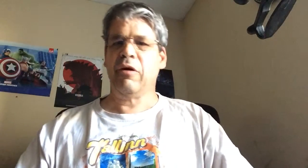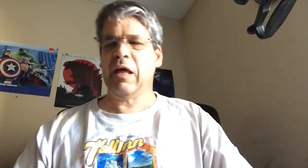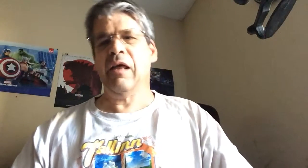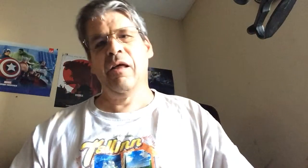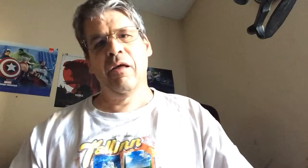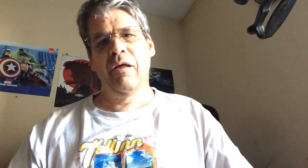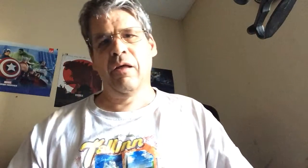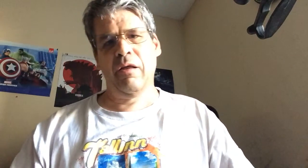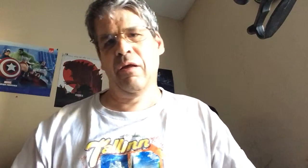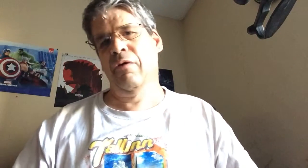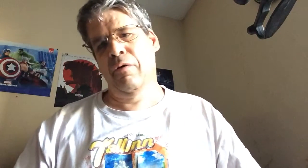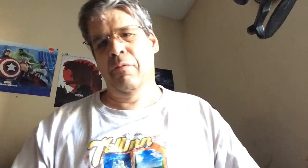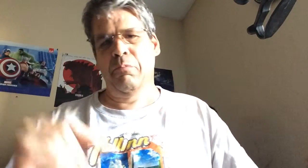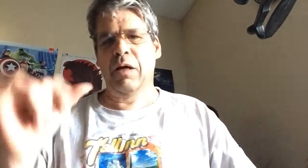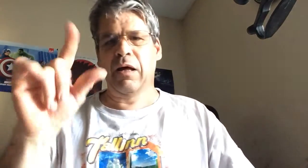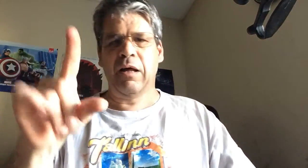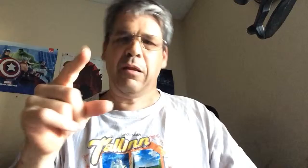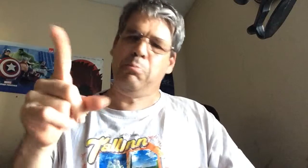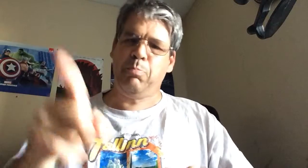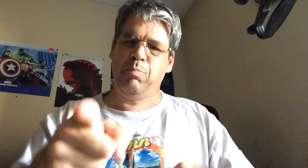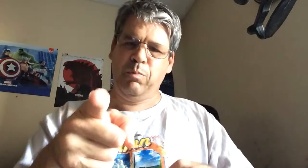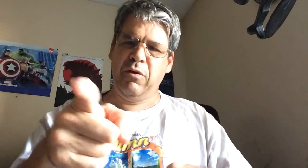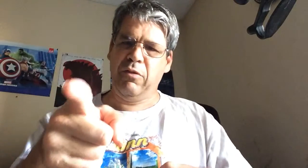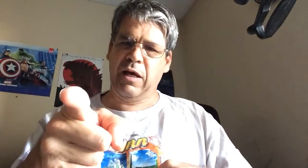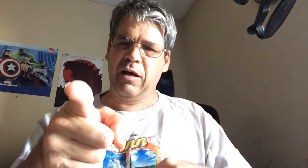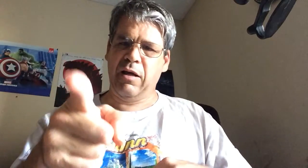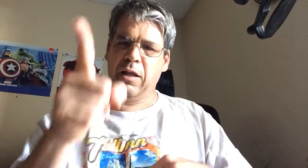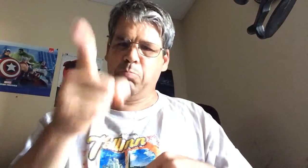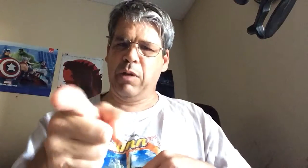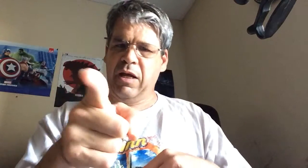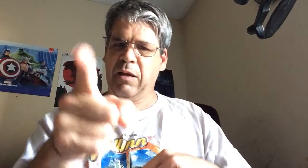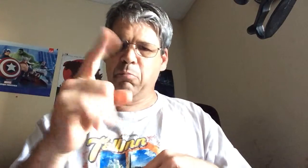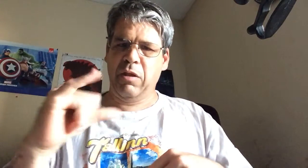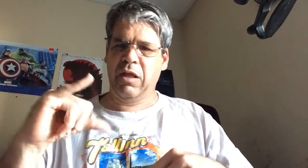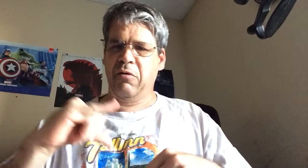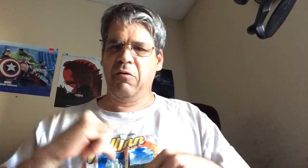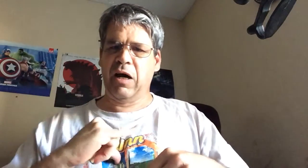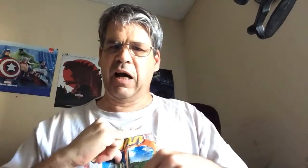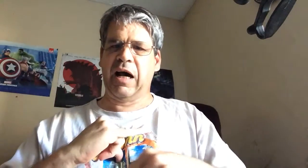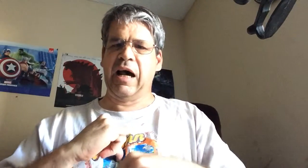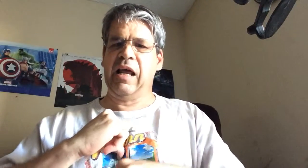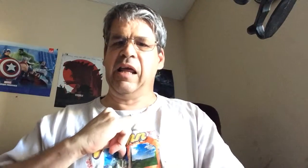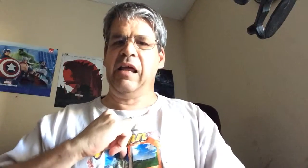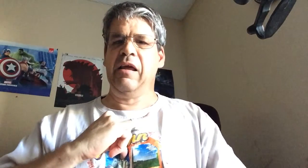Okay? But I do that spell. So I